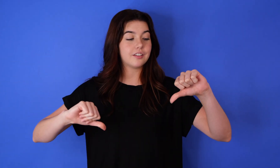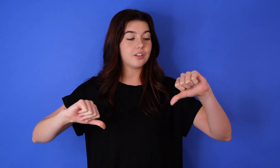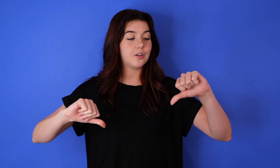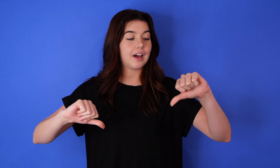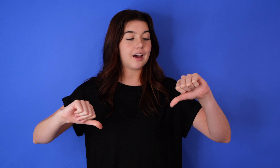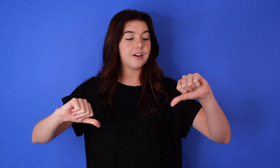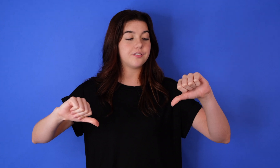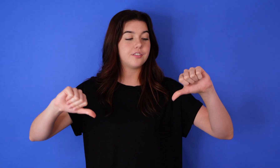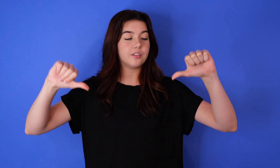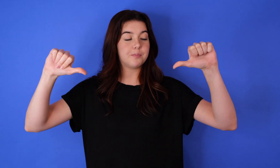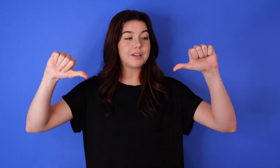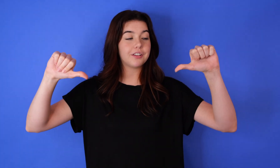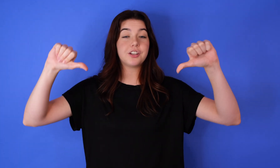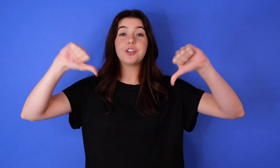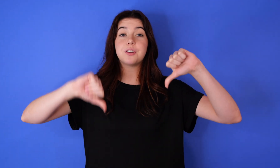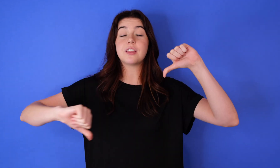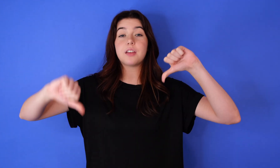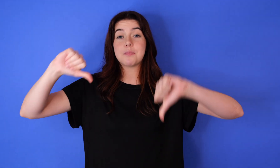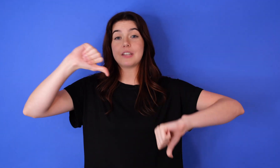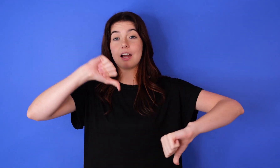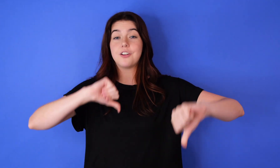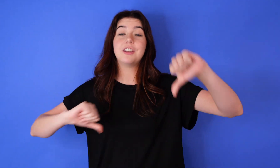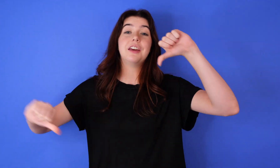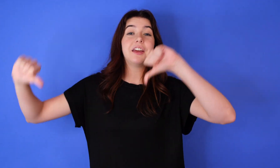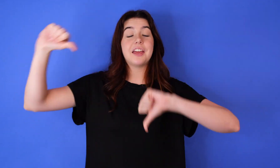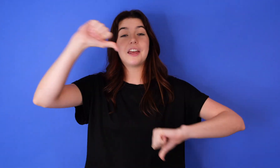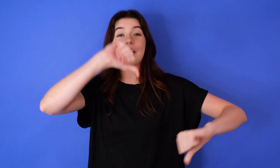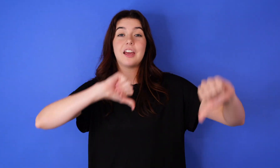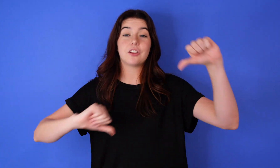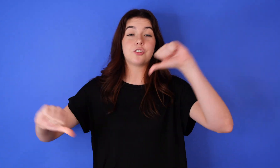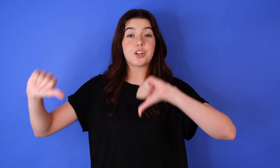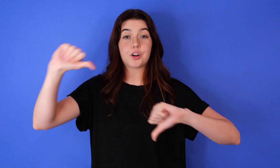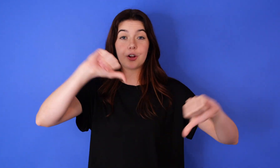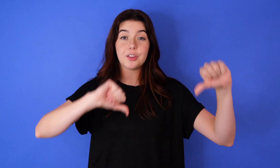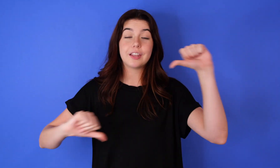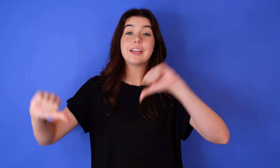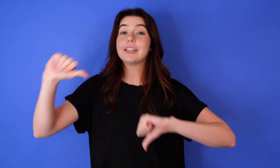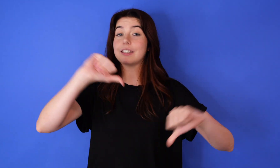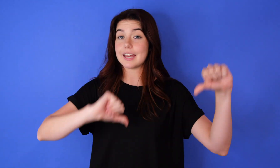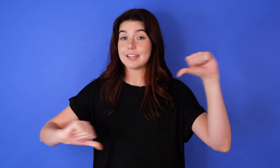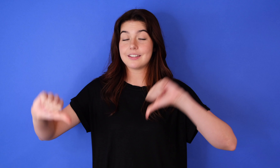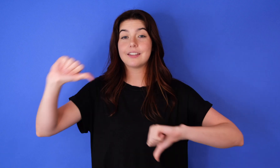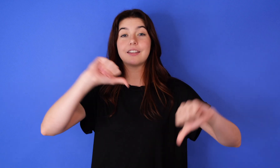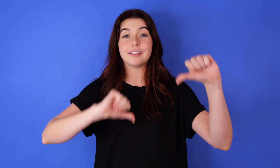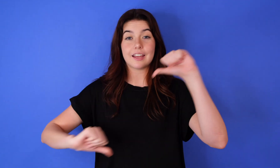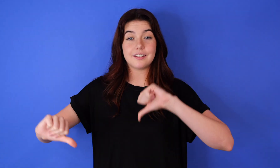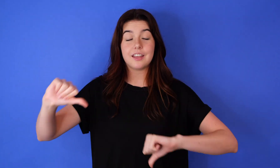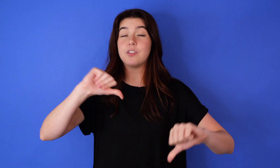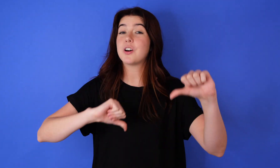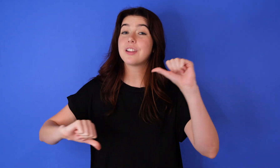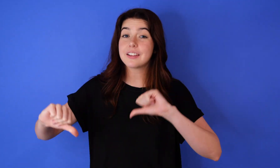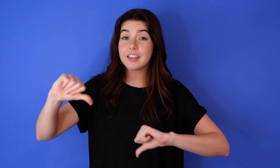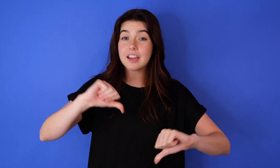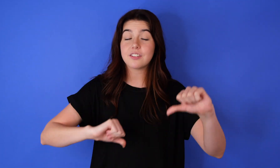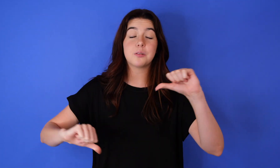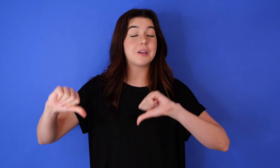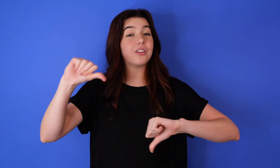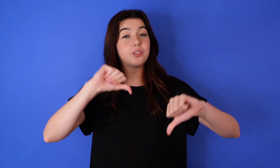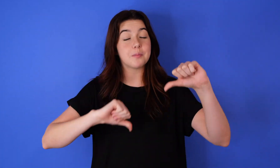you have, basically you're doing thumbs down in a little circle. Science, science. If you don't like science, this will be easy to